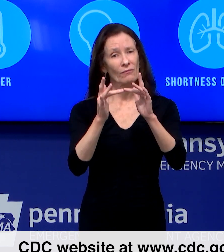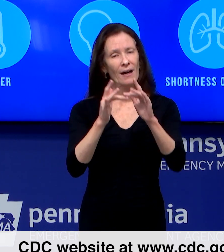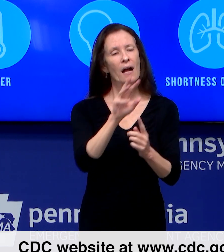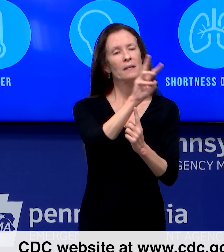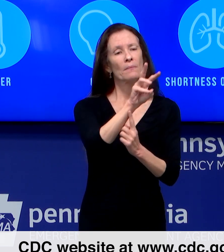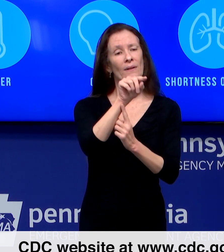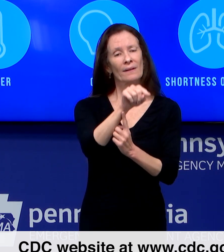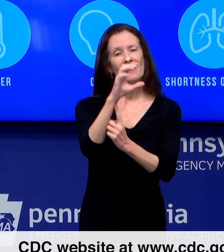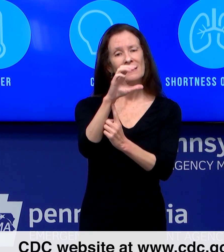www.cdc.gov.